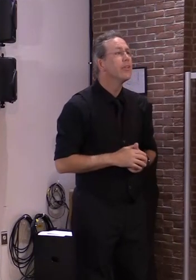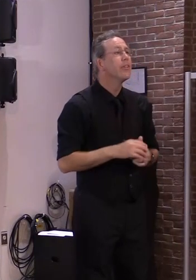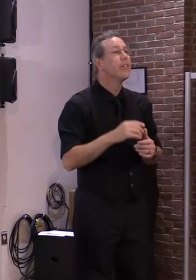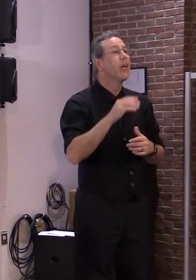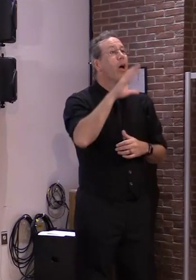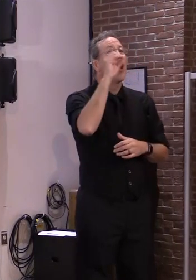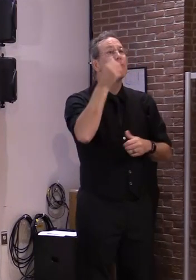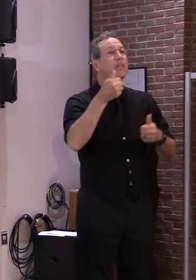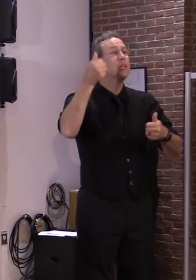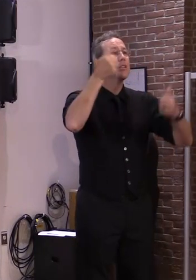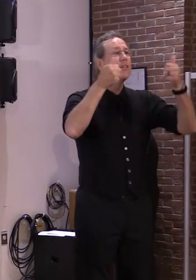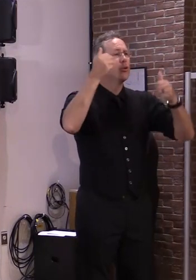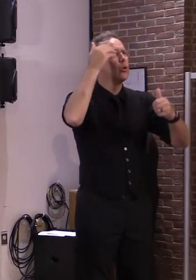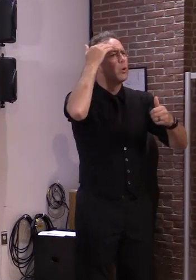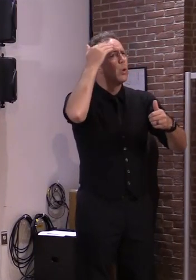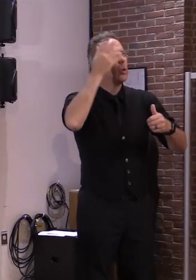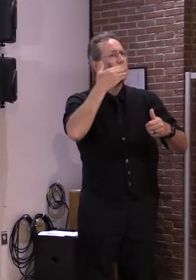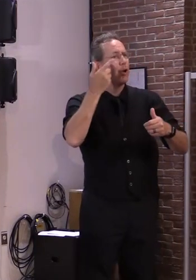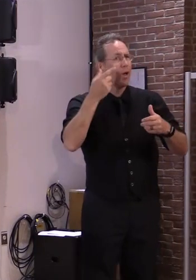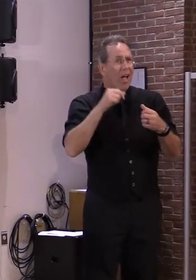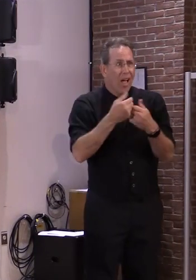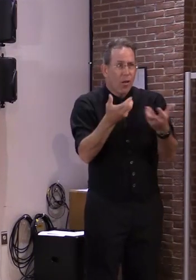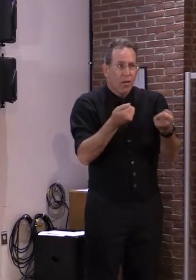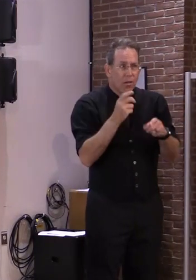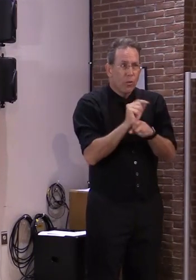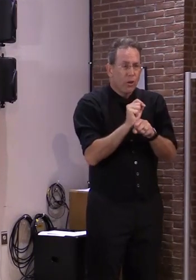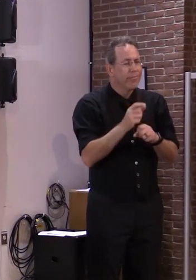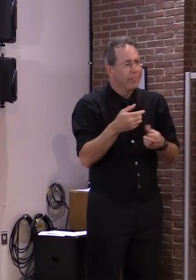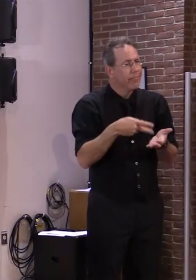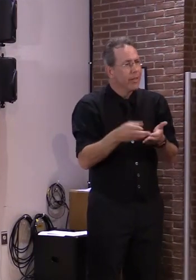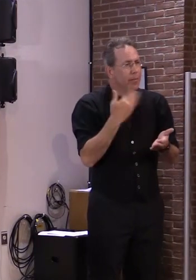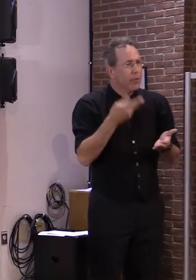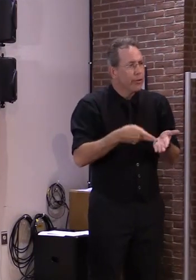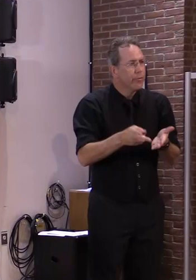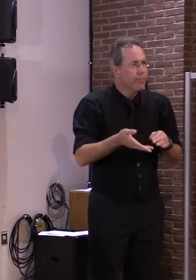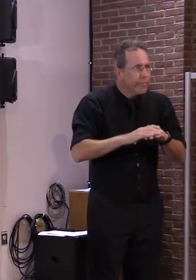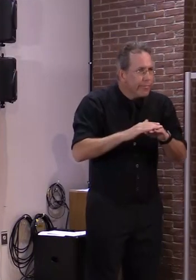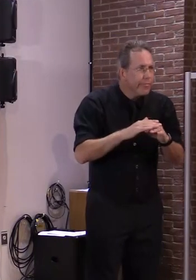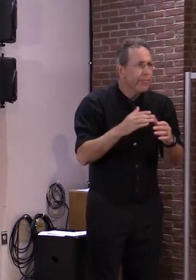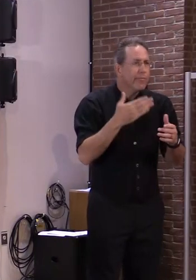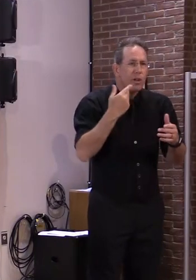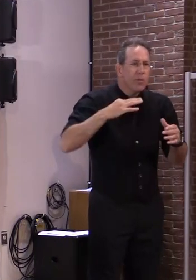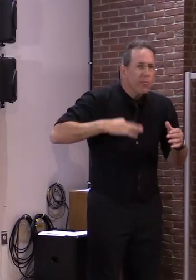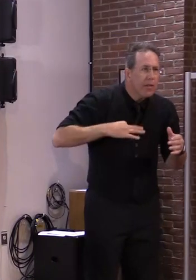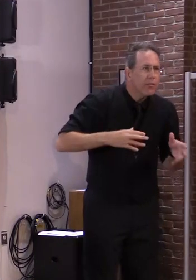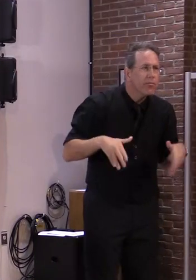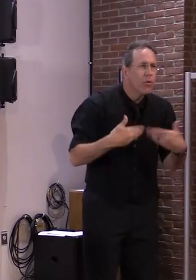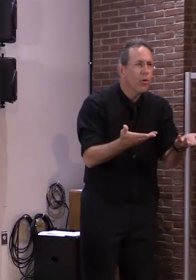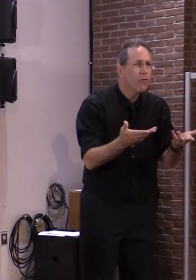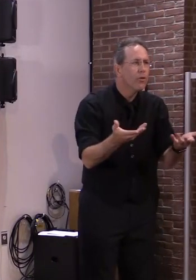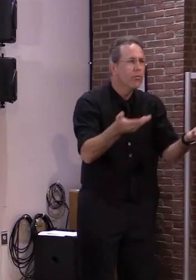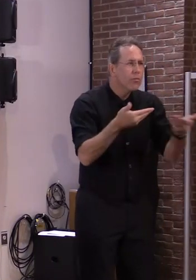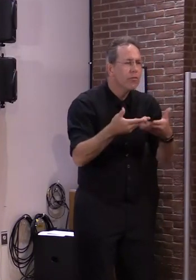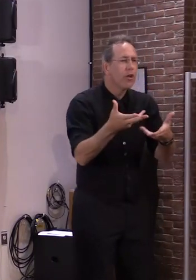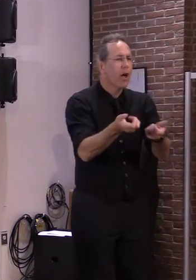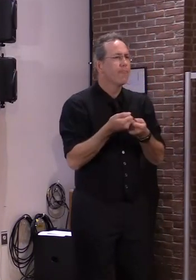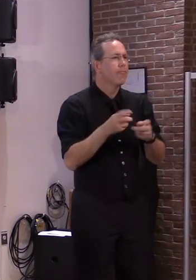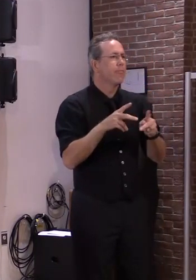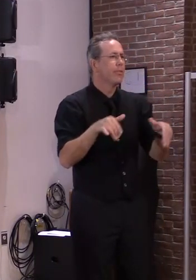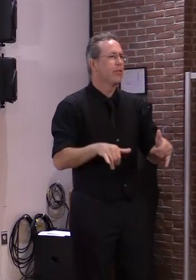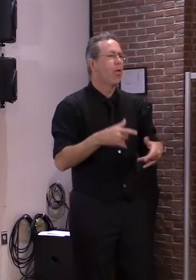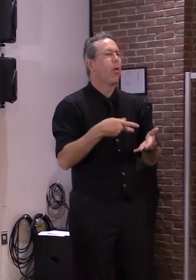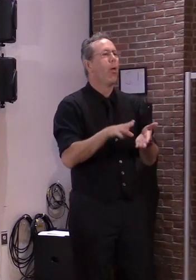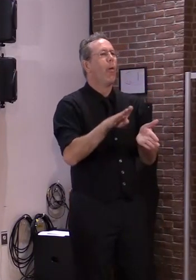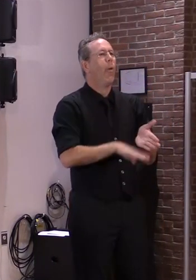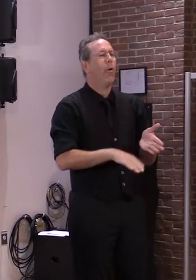offer more benefits, more higher wages in order to keep and to attract more people, and they're doing that.